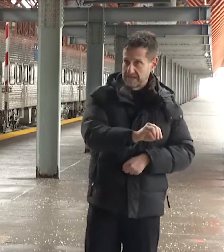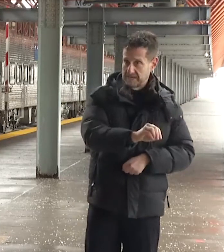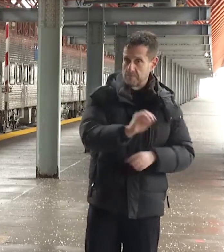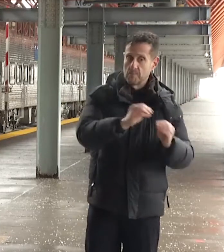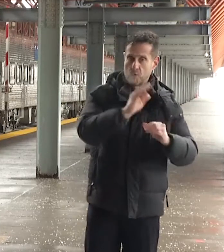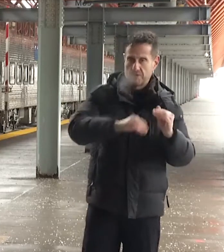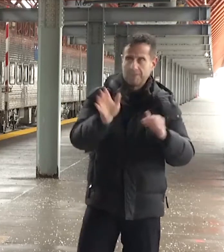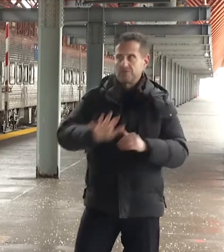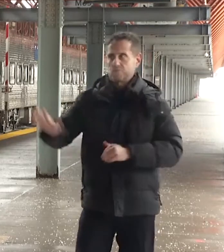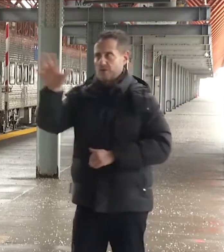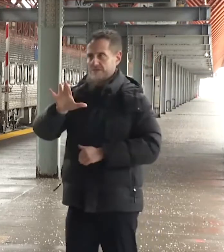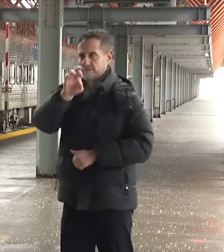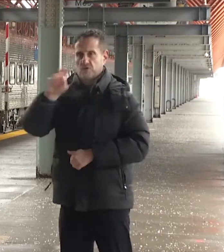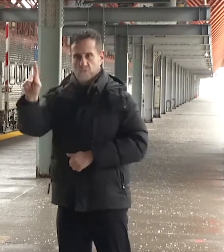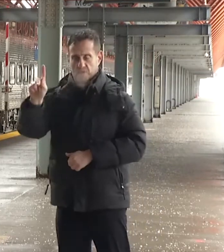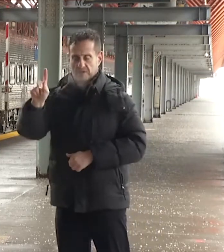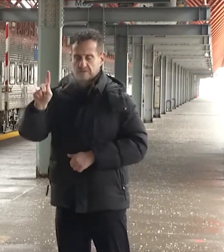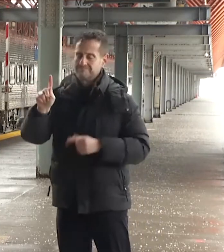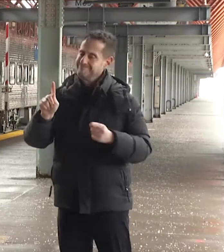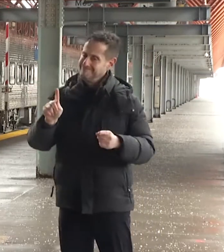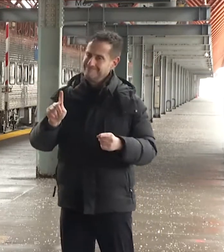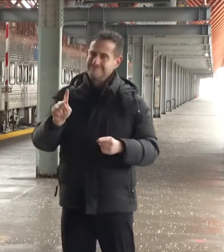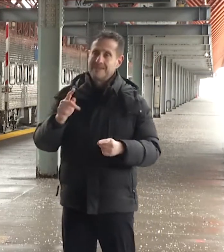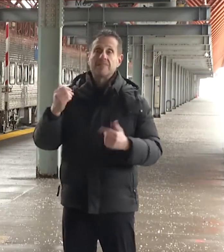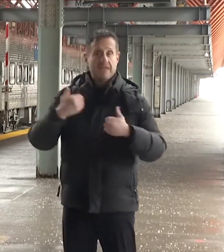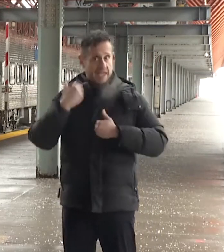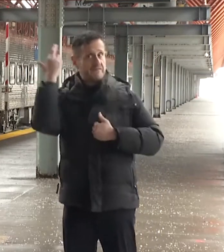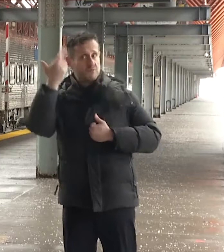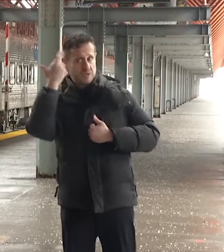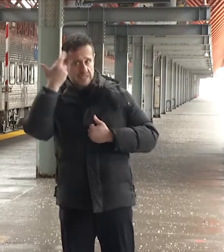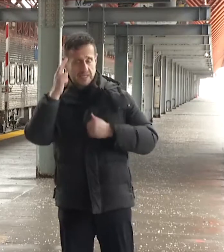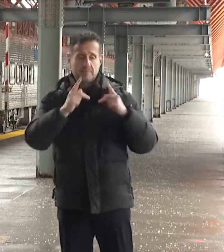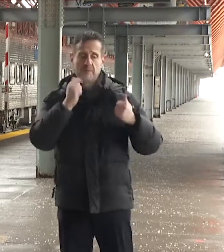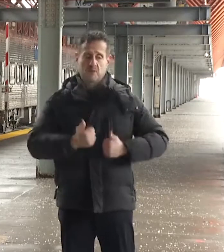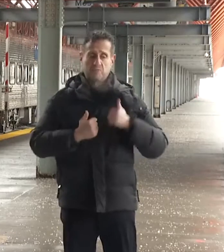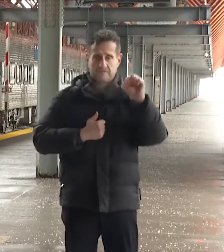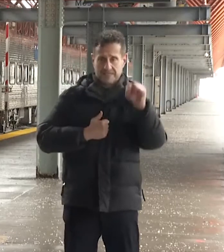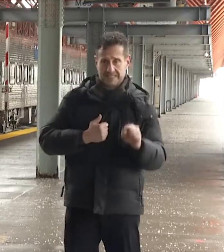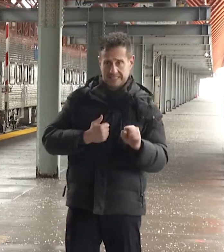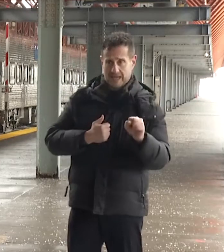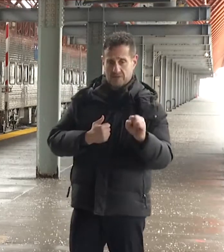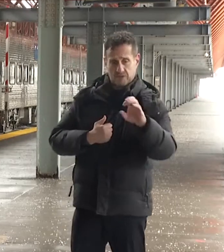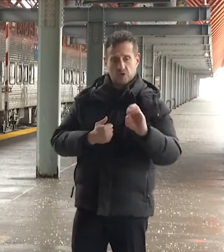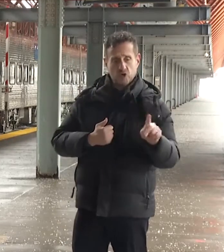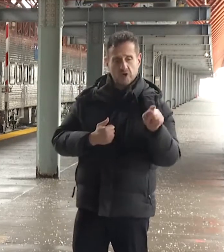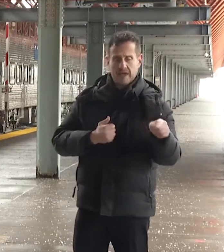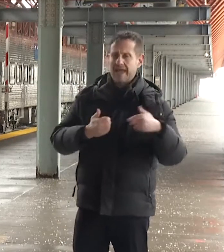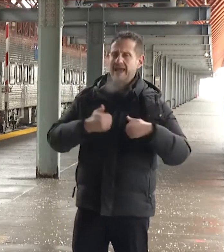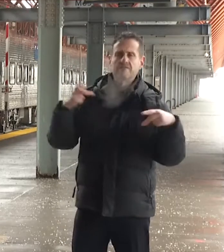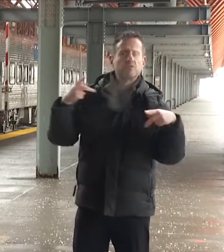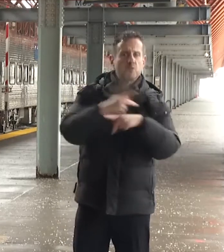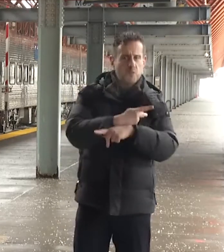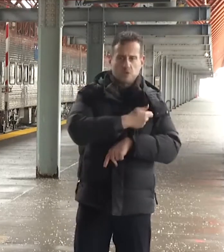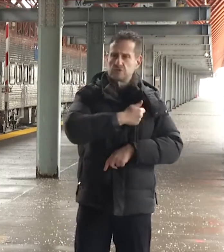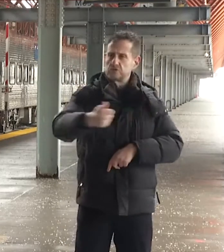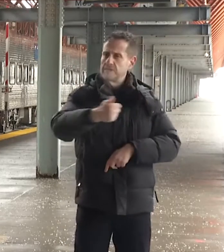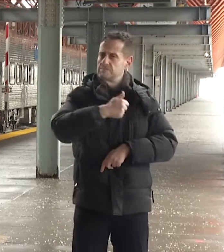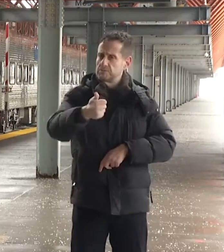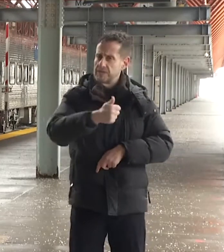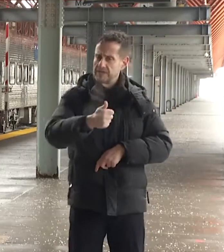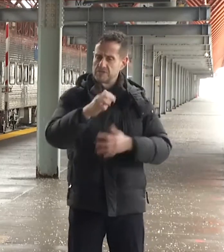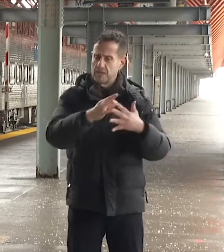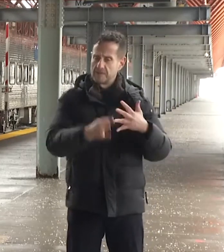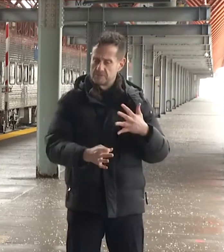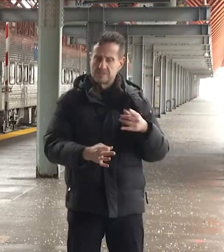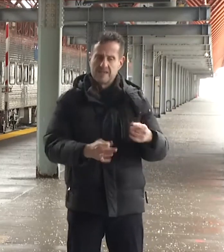county. This is no coincidence. Residents who live in the South Cook have the worst transportation options